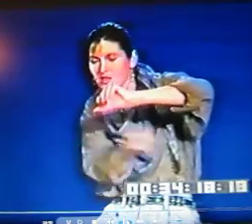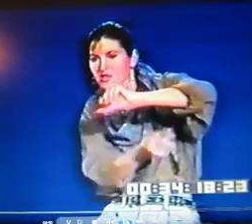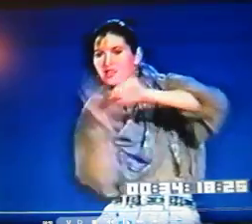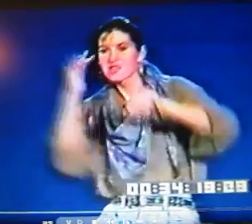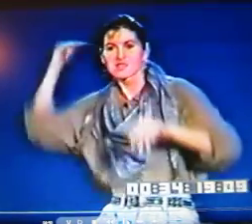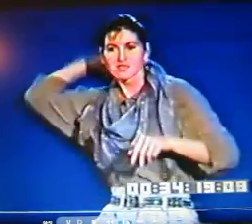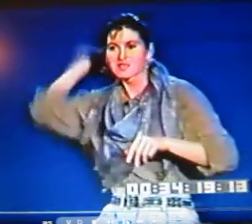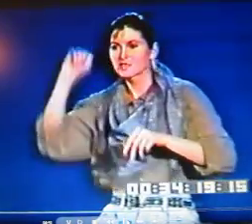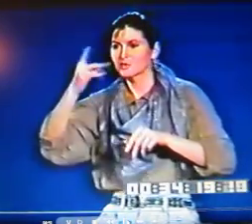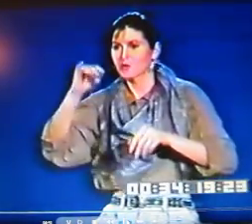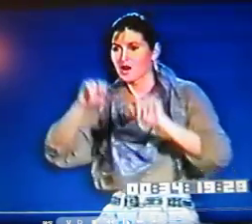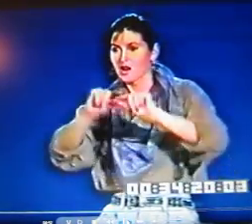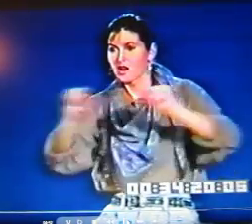beginning.